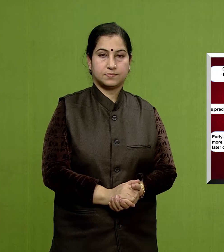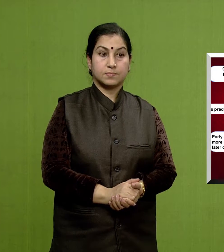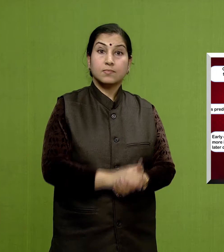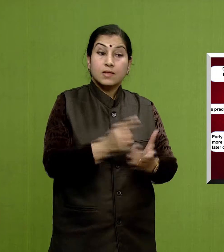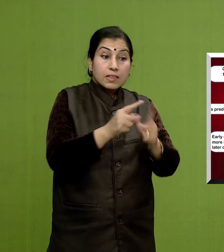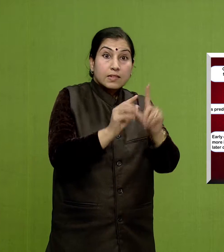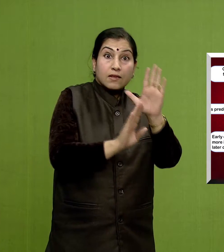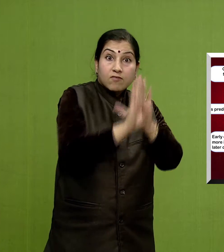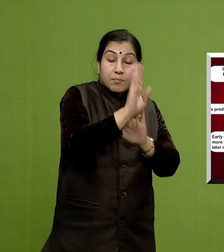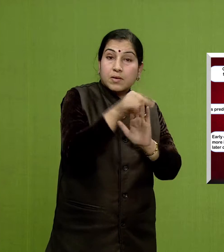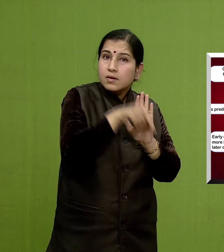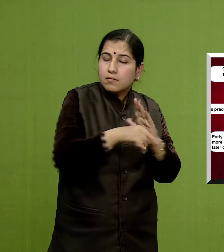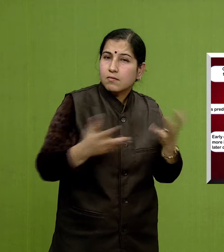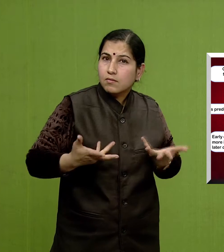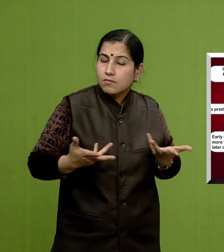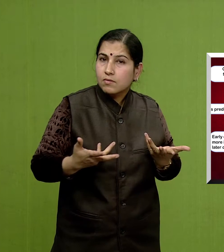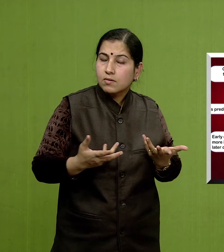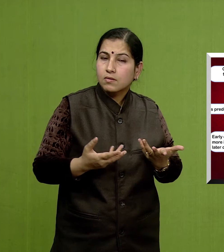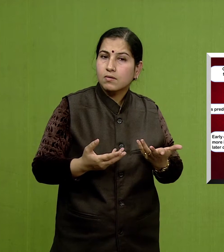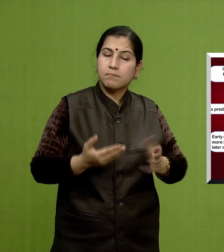Development is predictable